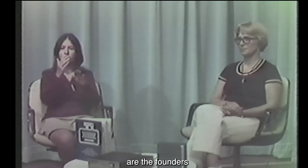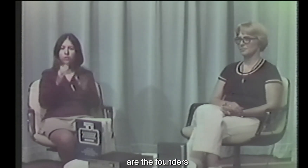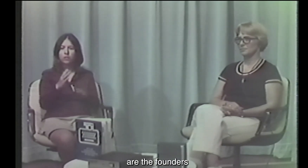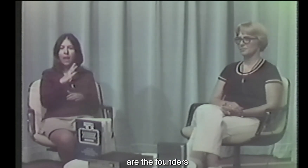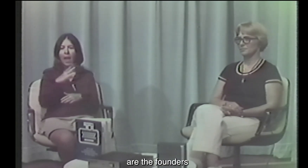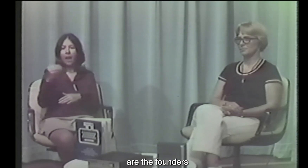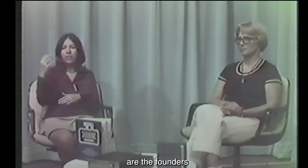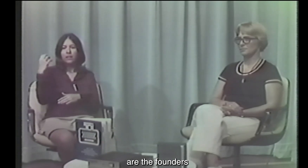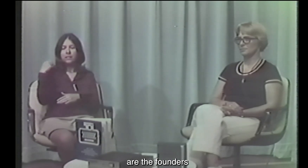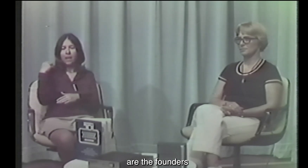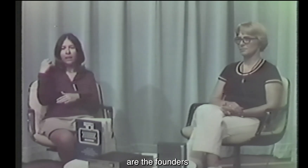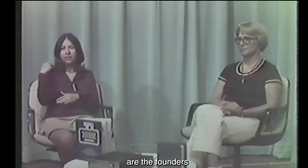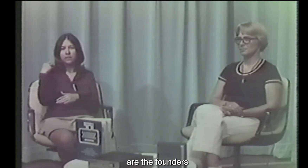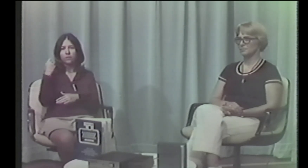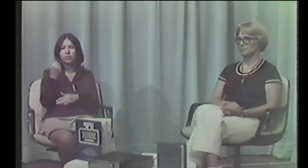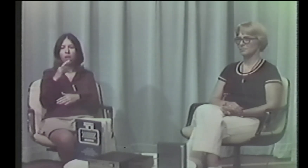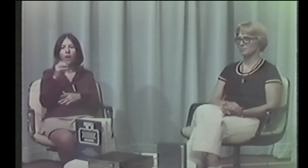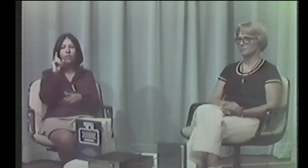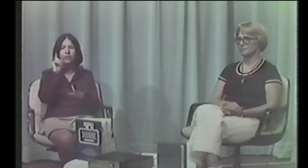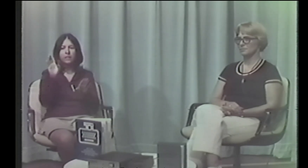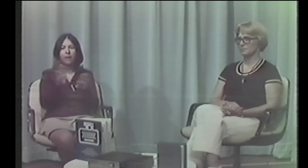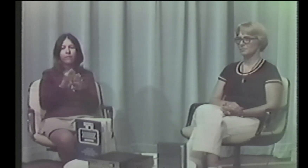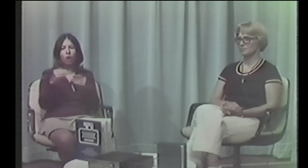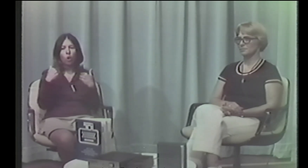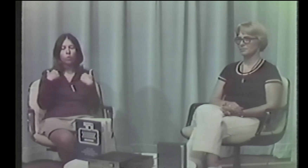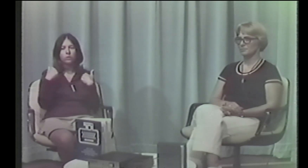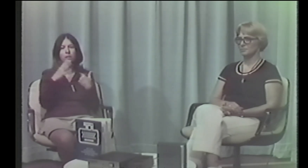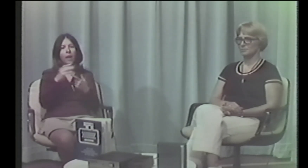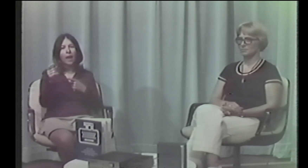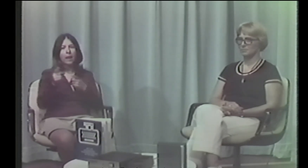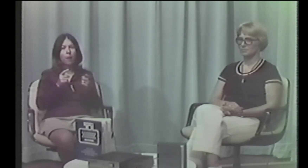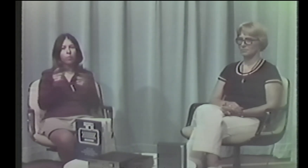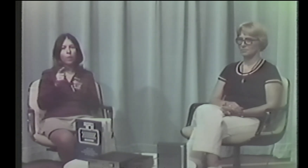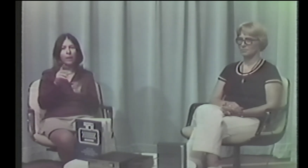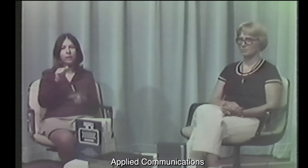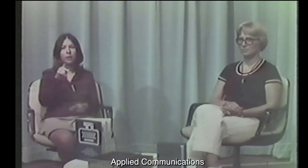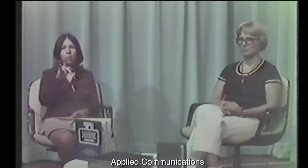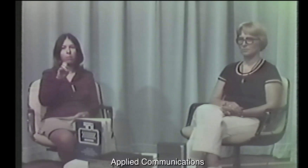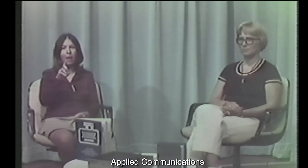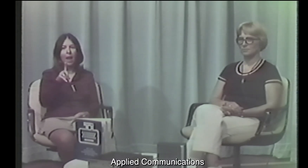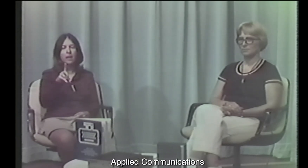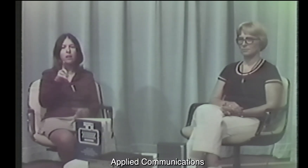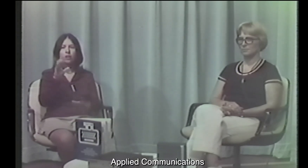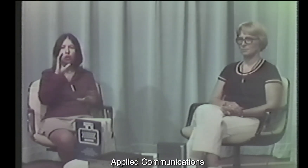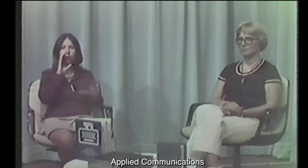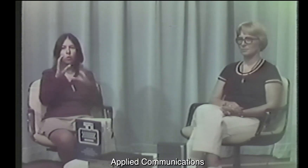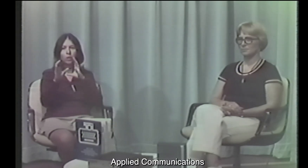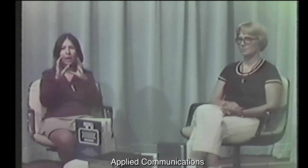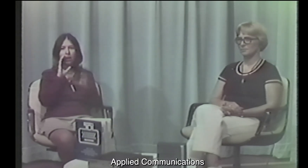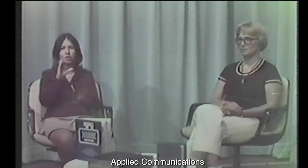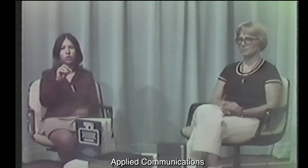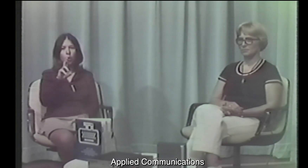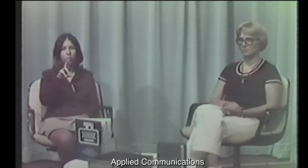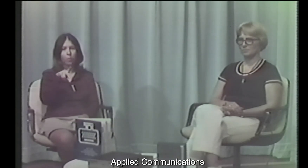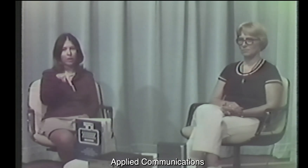founders and the executives of the deaf-owned and operated Applied Communications Corporation.